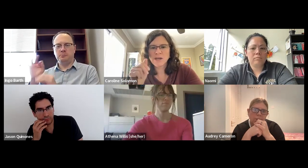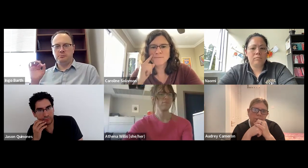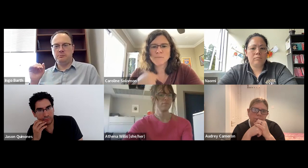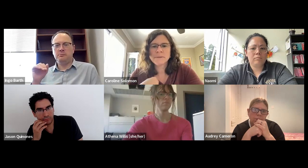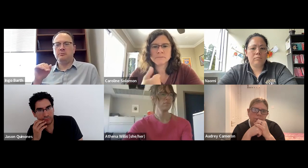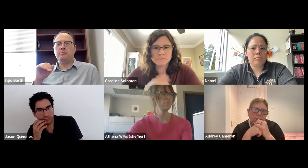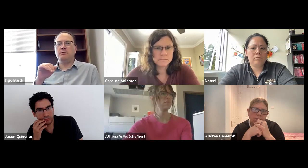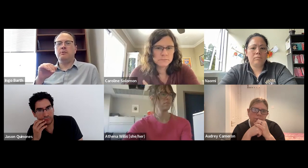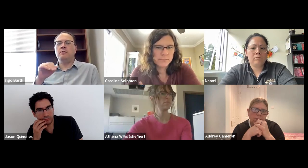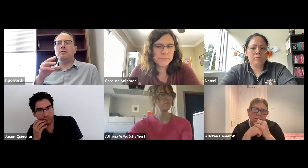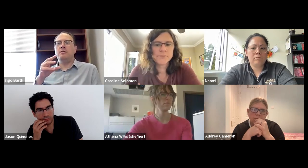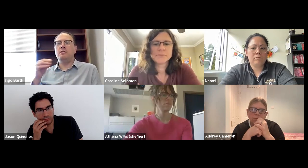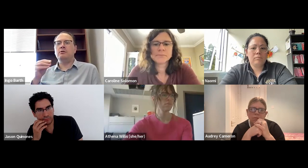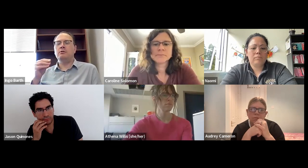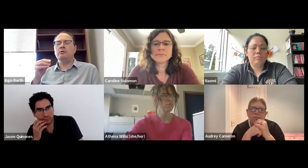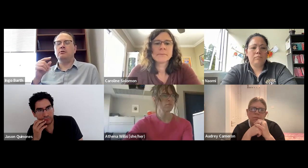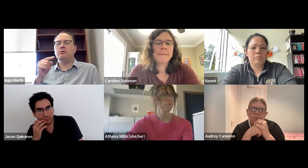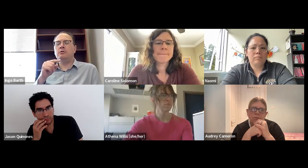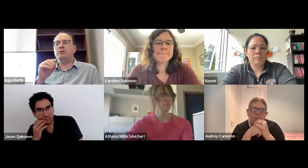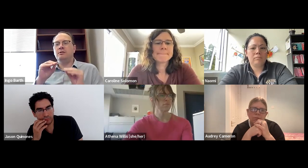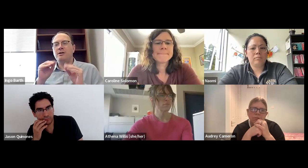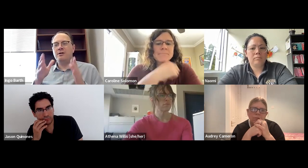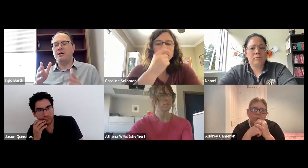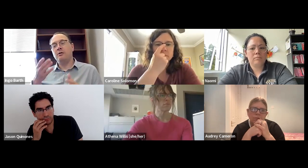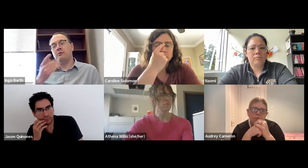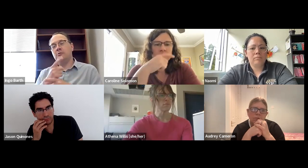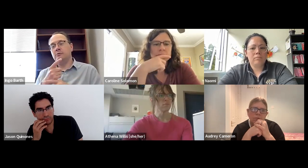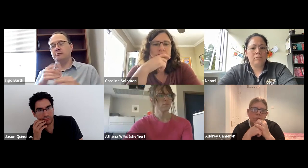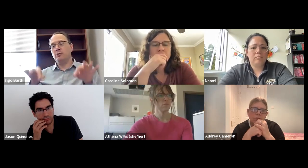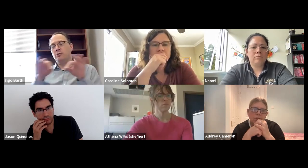Yeah, linguistics tends to be, you know, a smaller group.